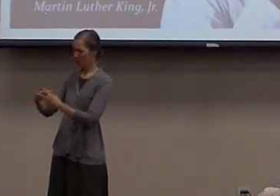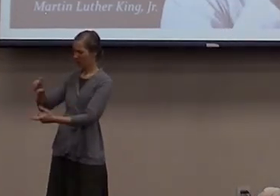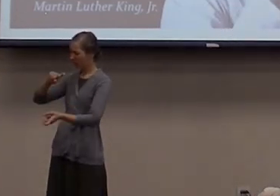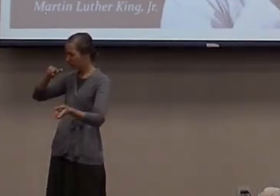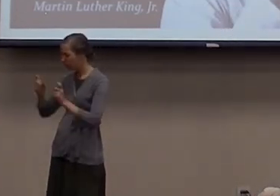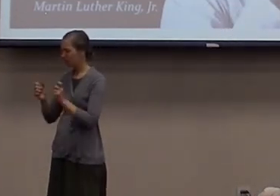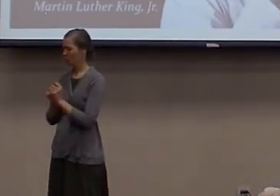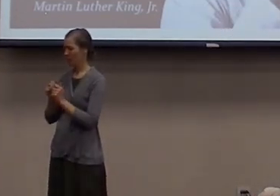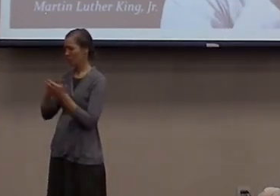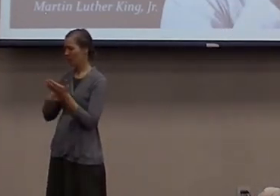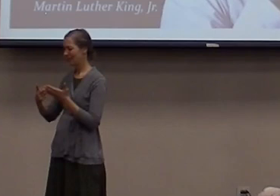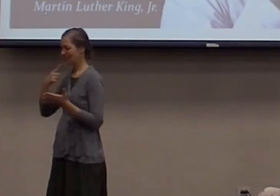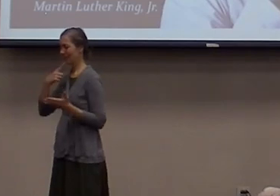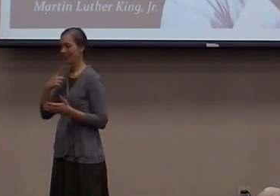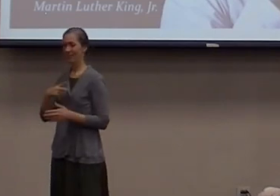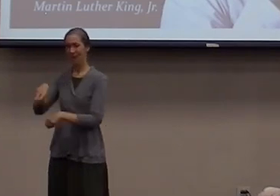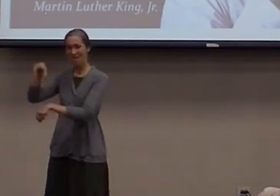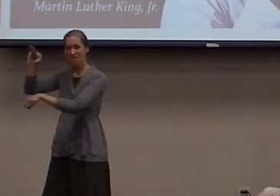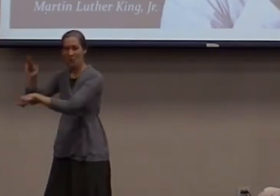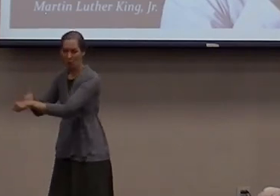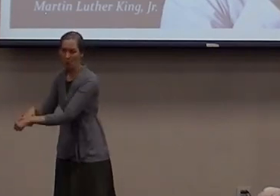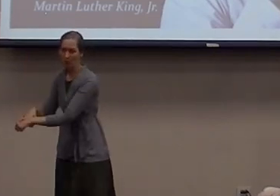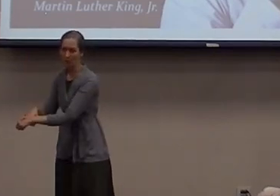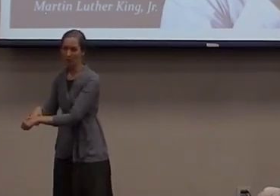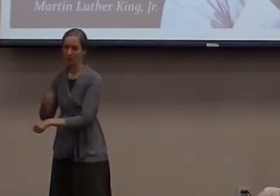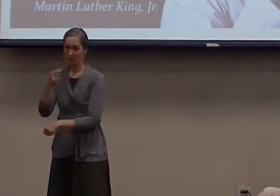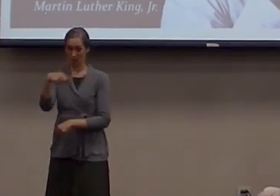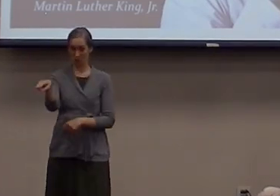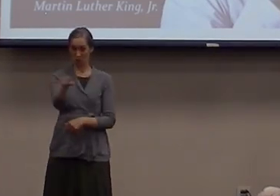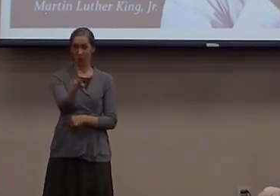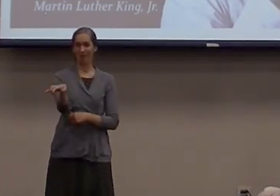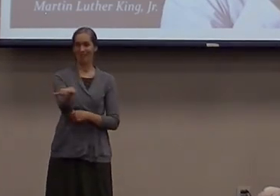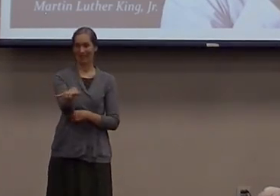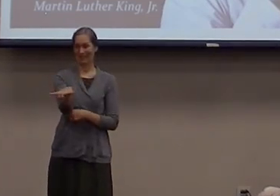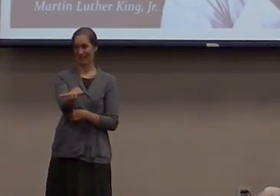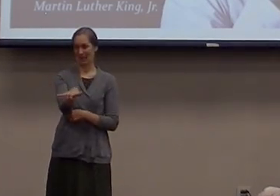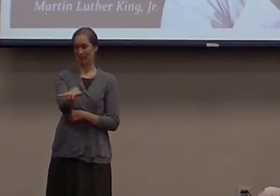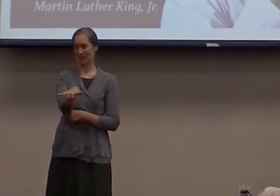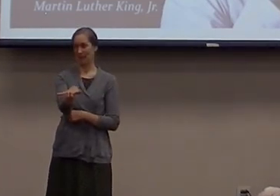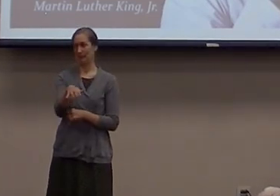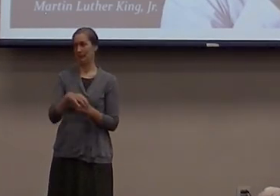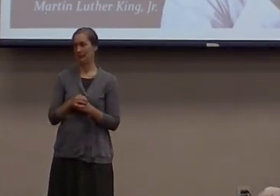says? Of course he did. And so do you.